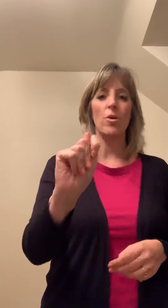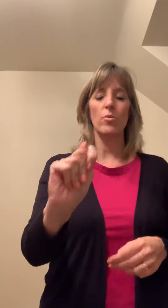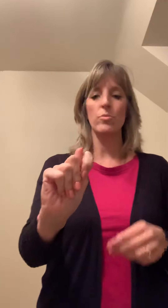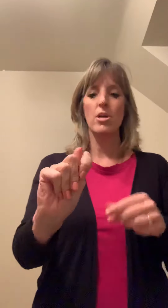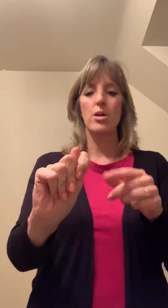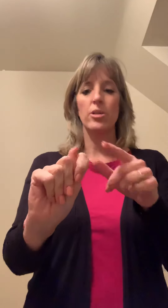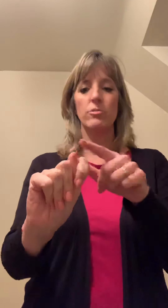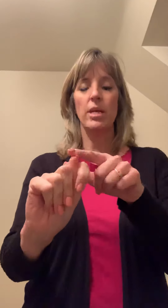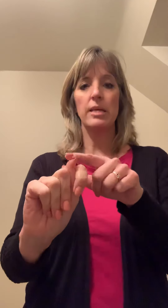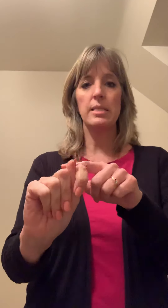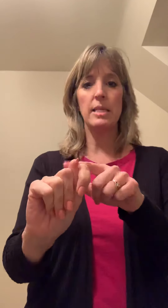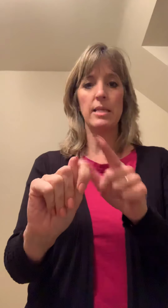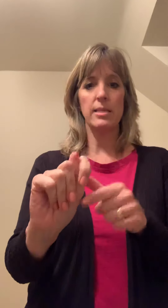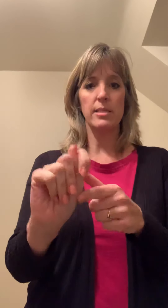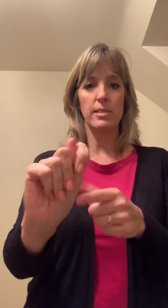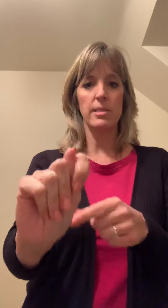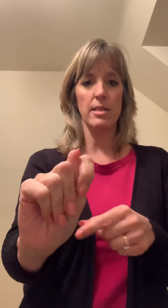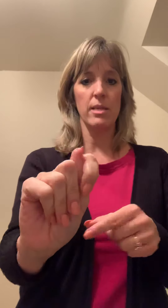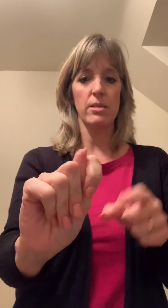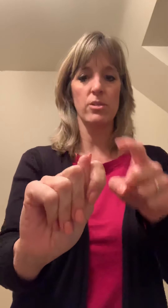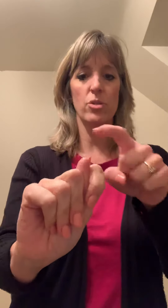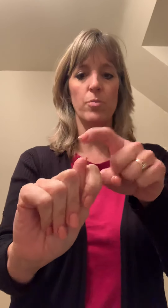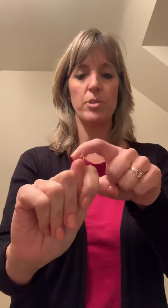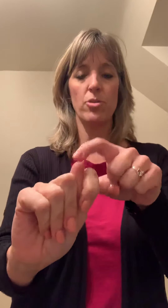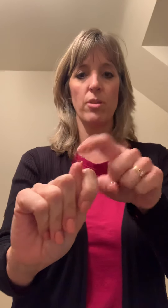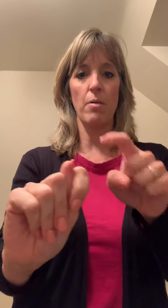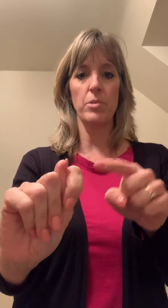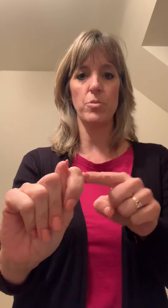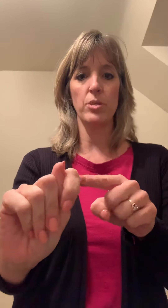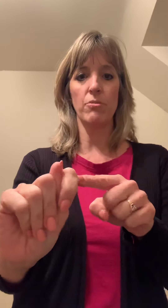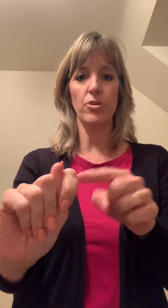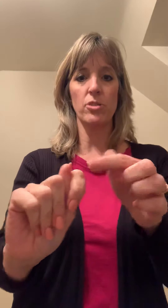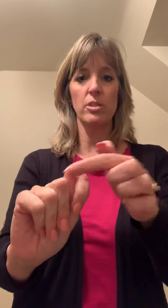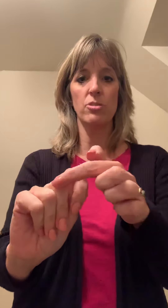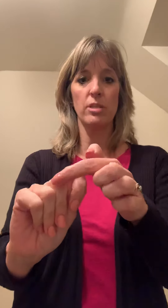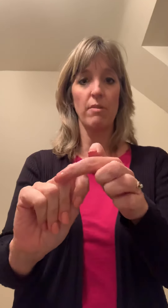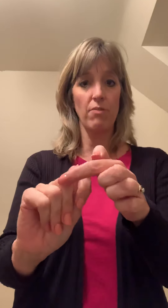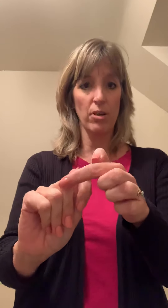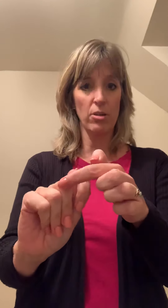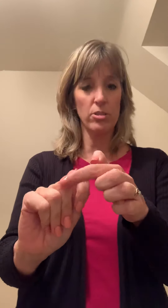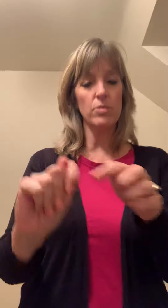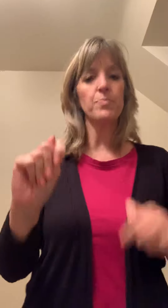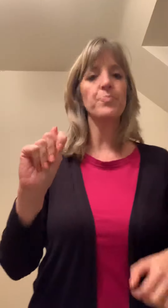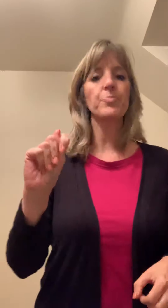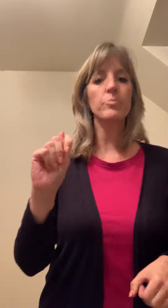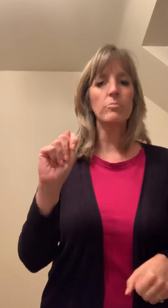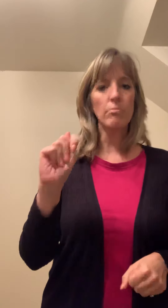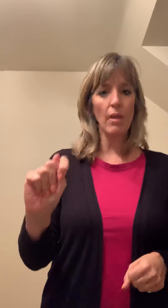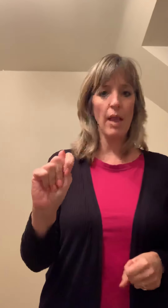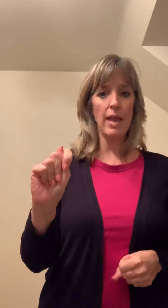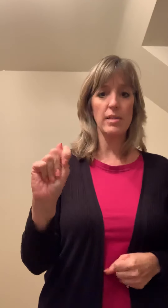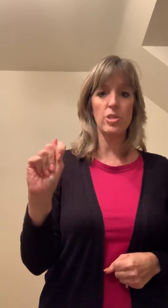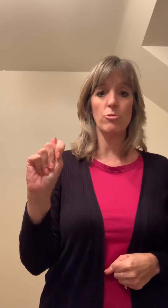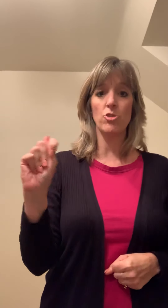So you take a T, this is a T, so you put your thumb between your first and your second fingers and you shake